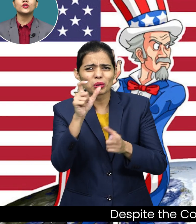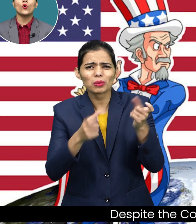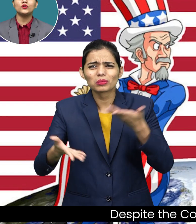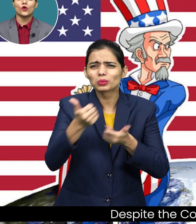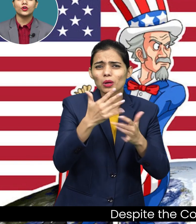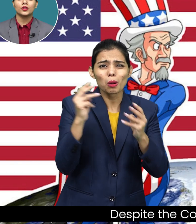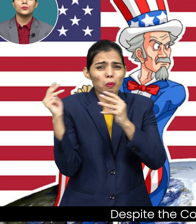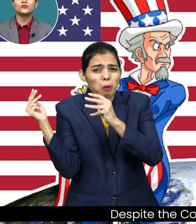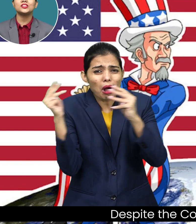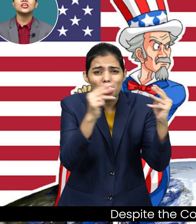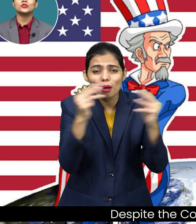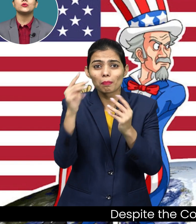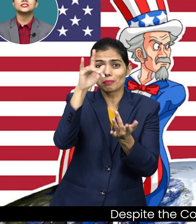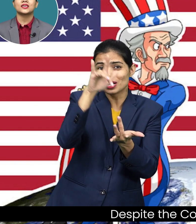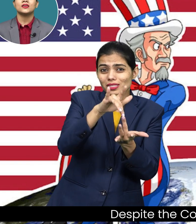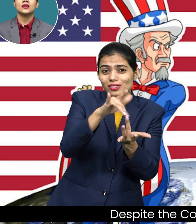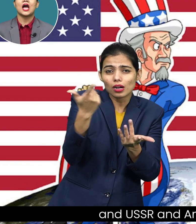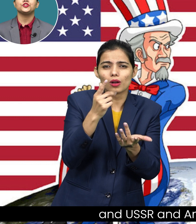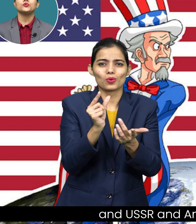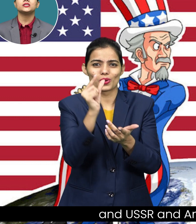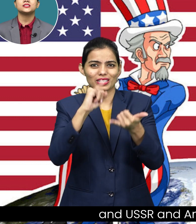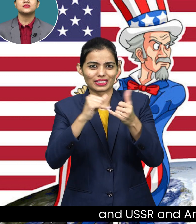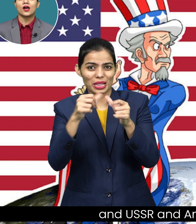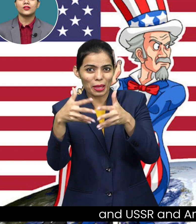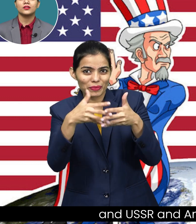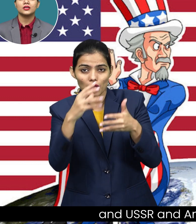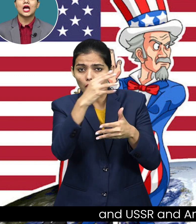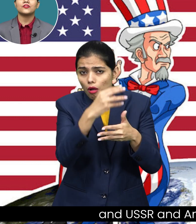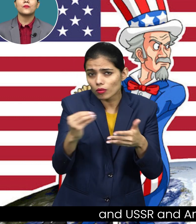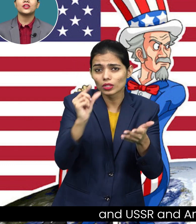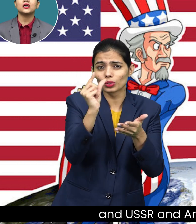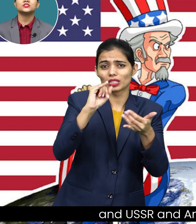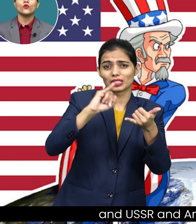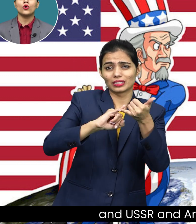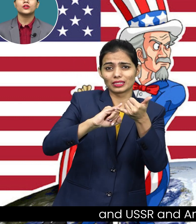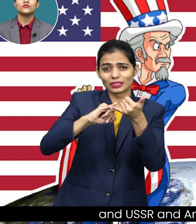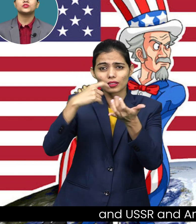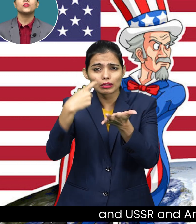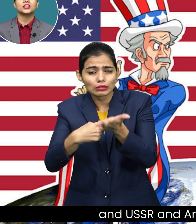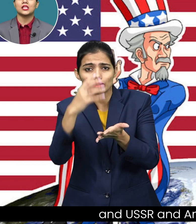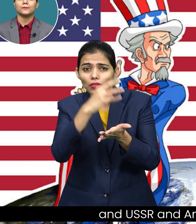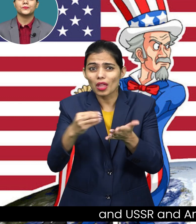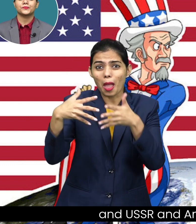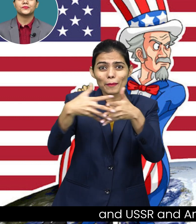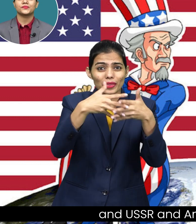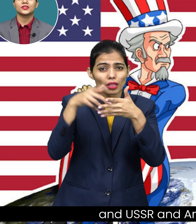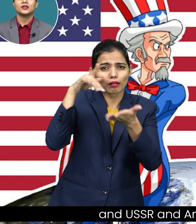Despite the Cold War between the USA and USSR and America's war with